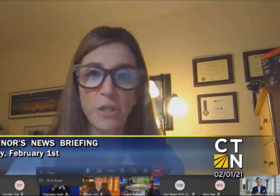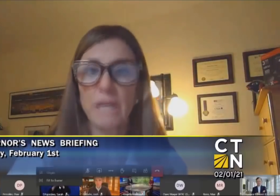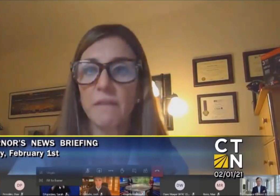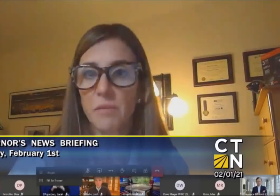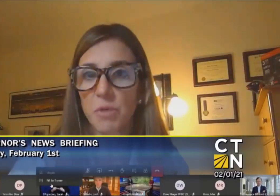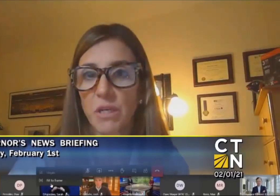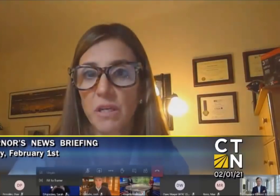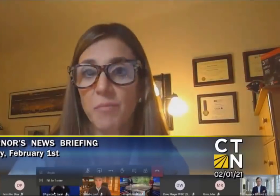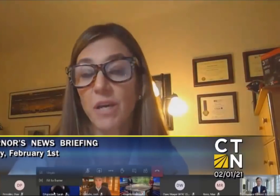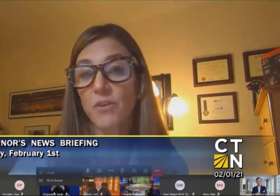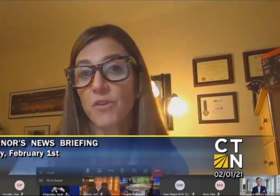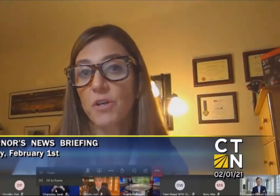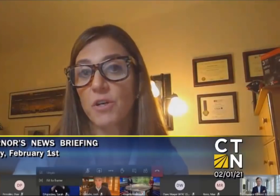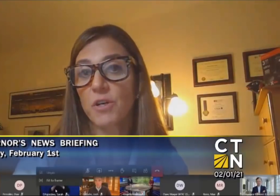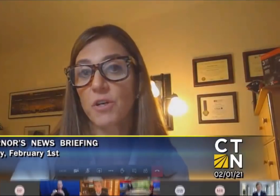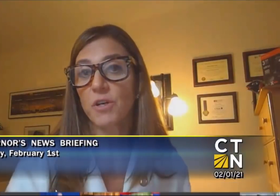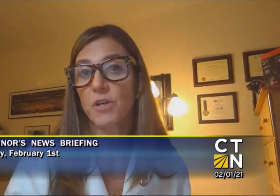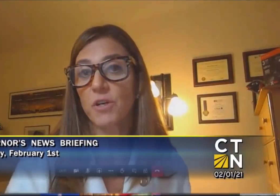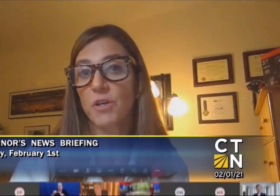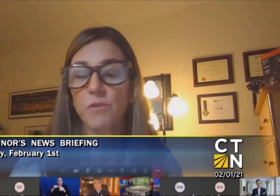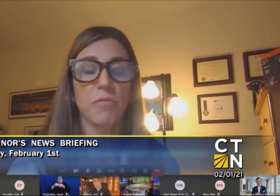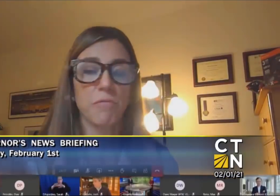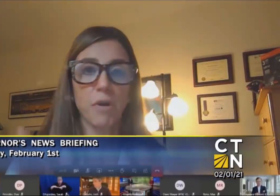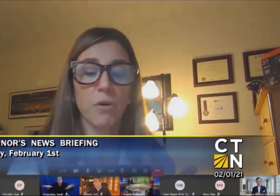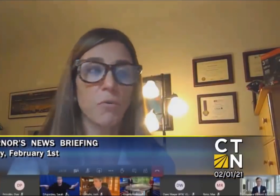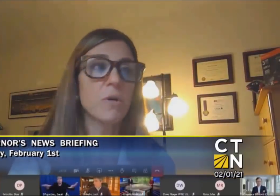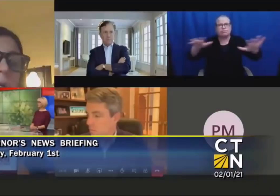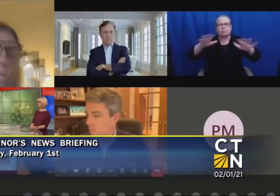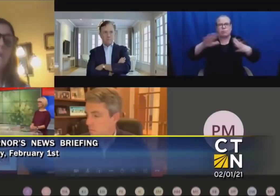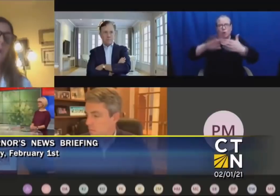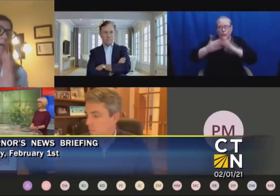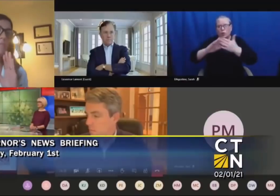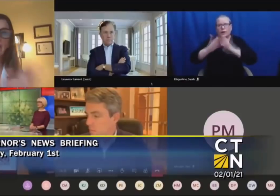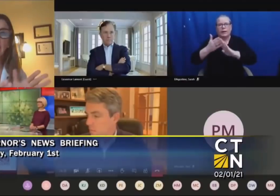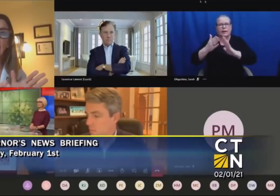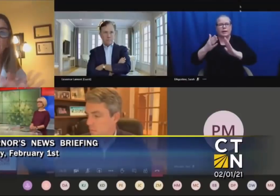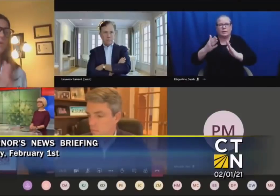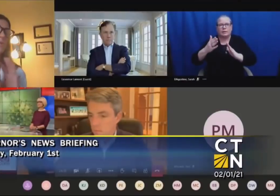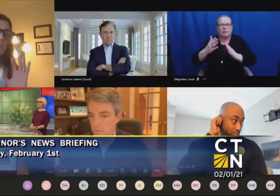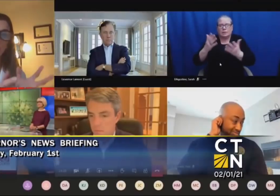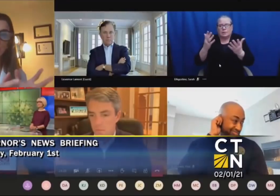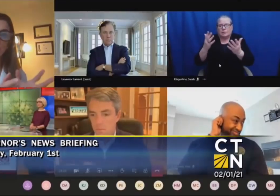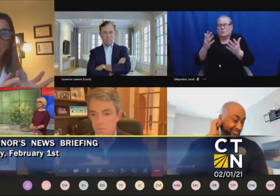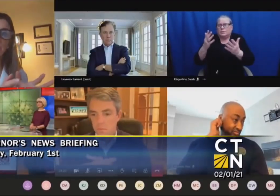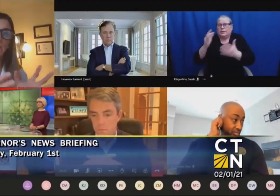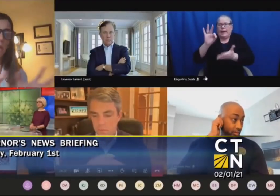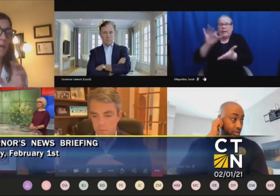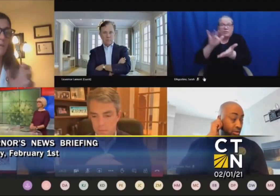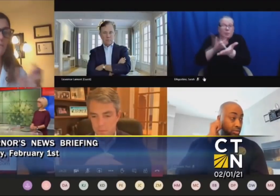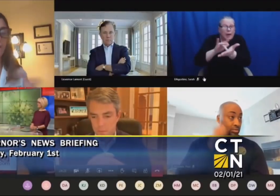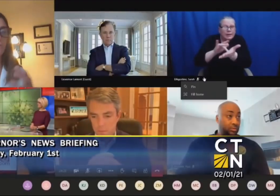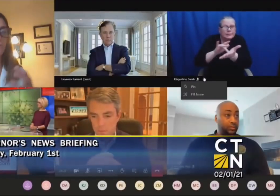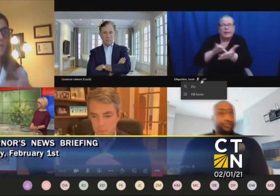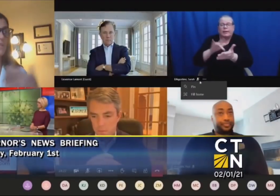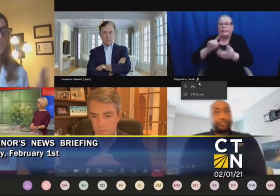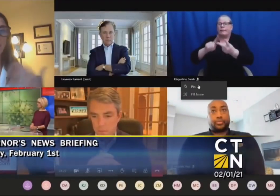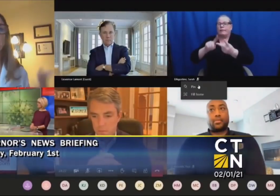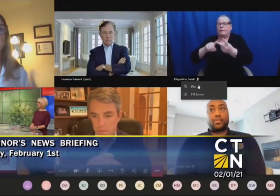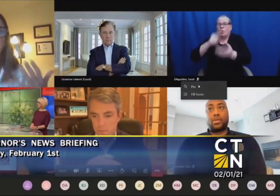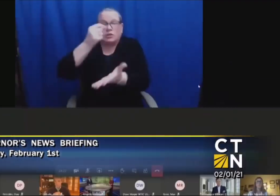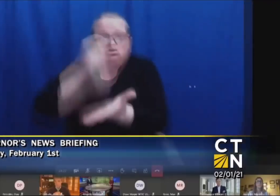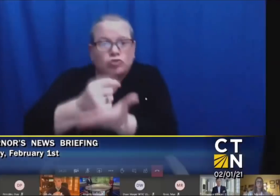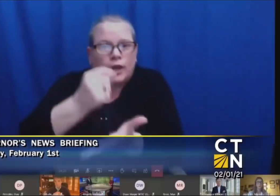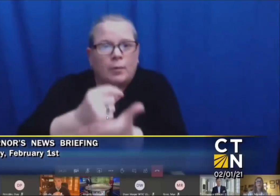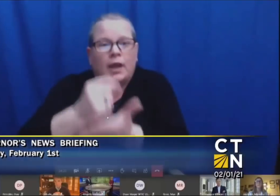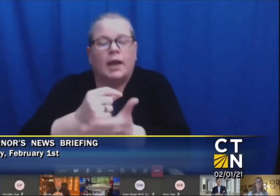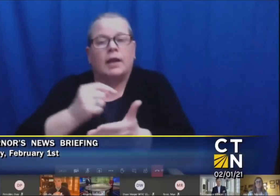fit to circulate in the community, because they're quite savvy, right? You throw a medication or a type of treatment, and the virus is going to